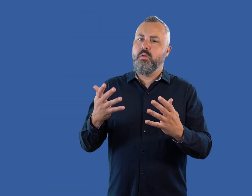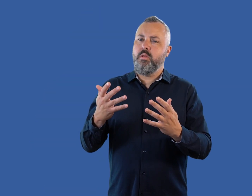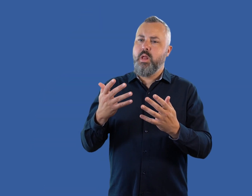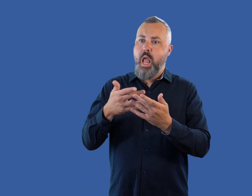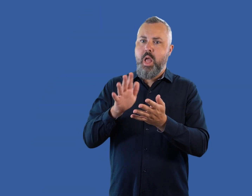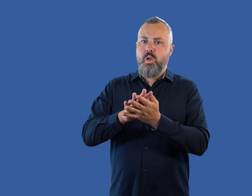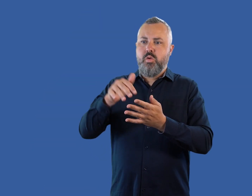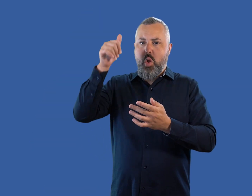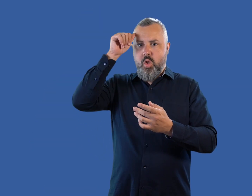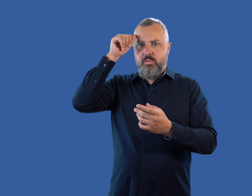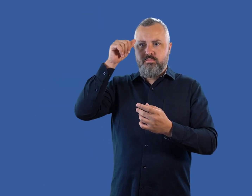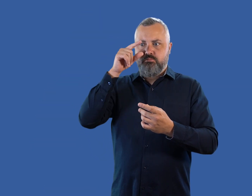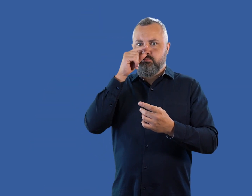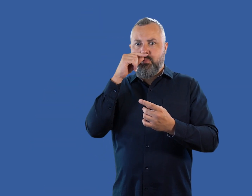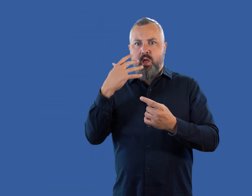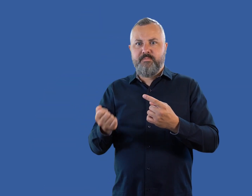So, what are the symptoms?